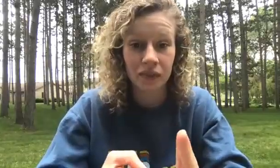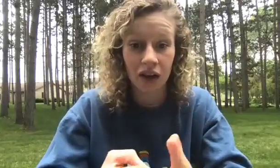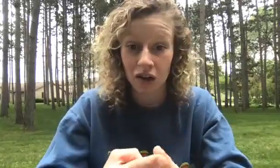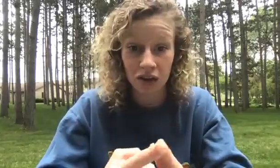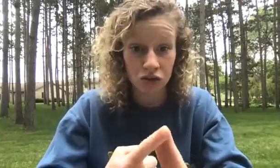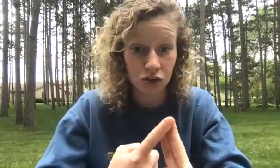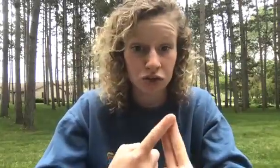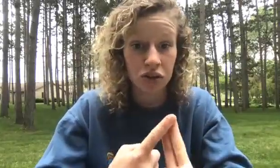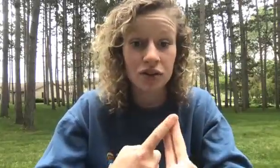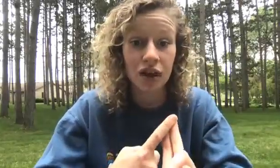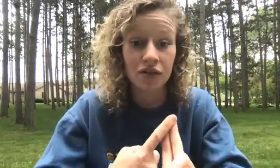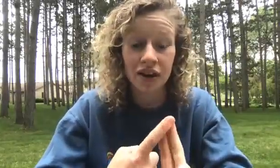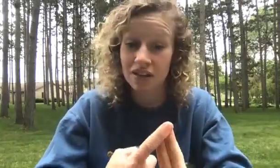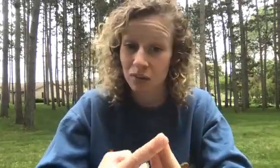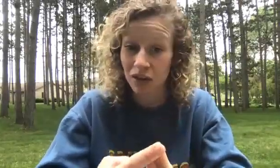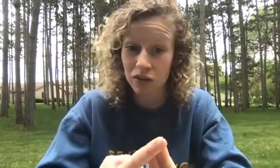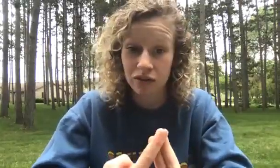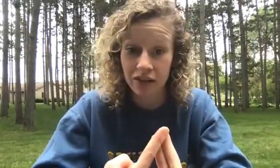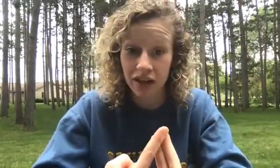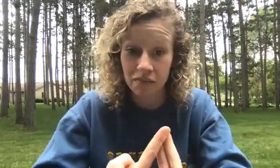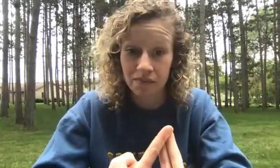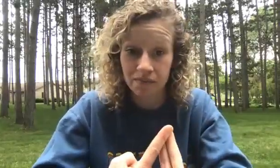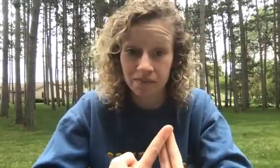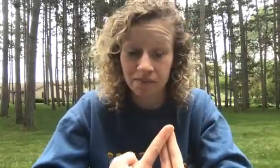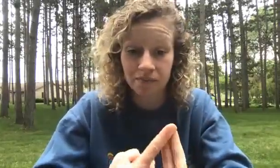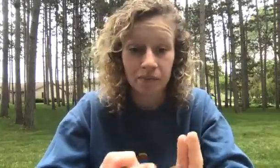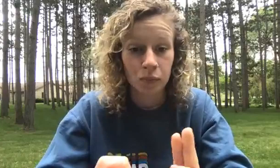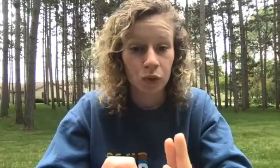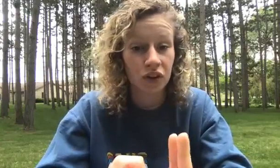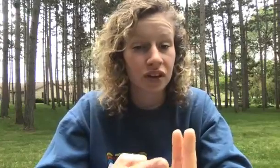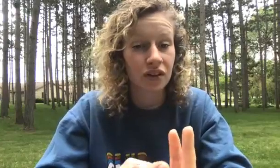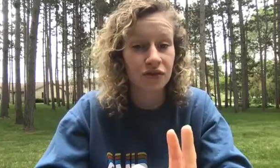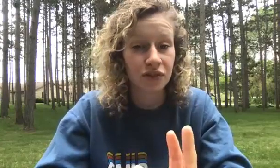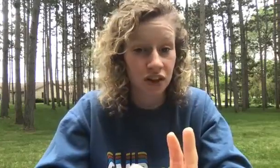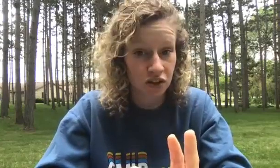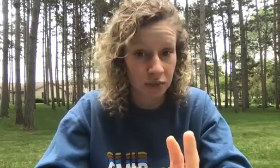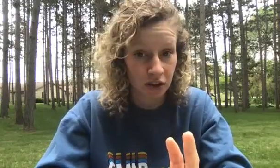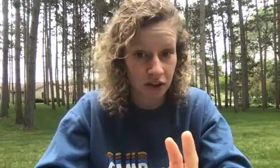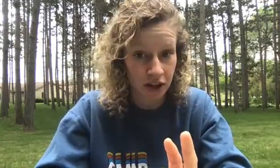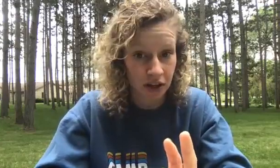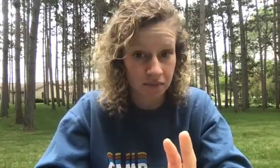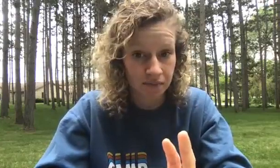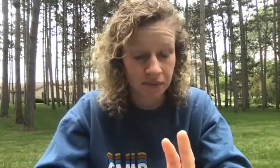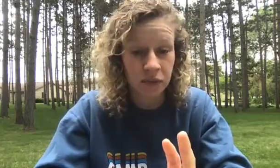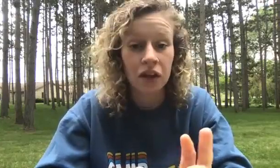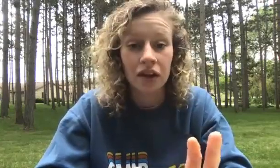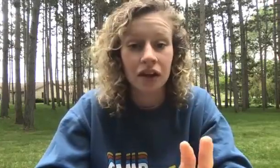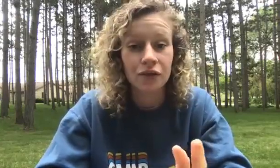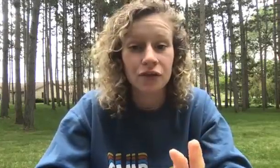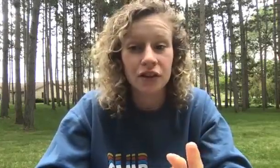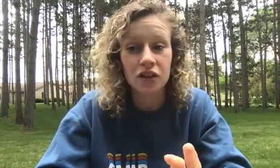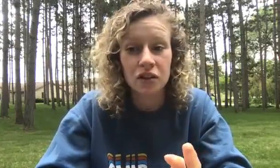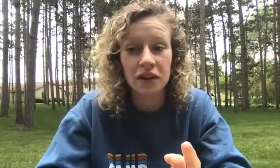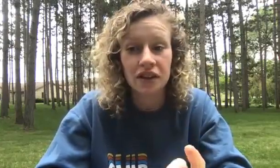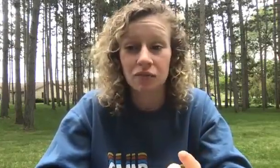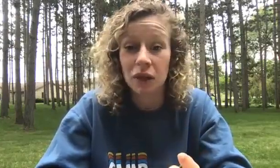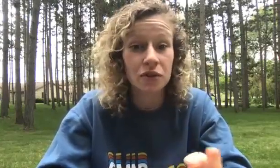to introduce ourselves and ask someone else their name. We learned how to finger spell our name. And if you're finger spelling and maybe you don't